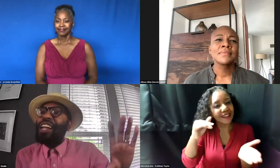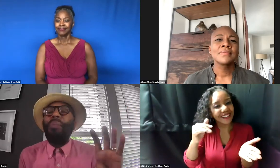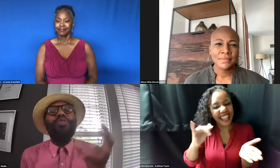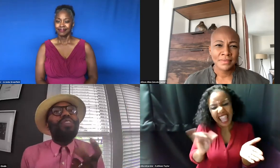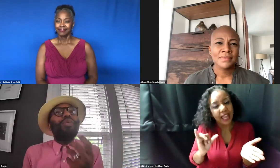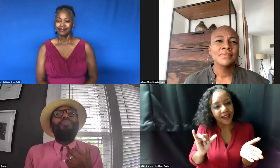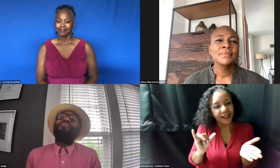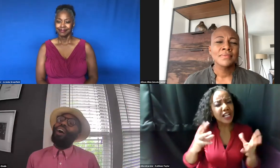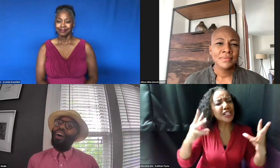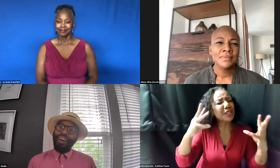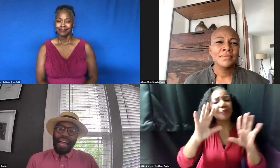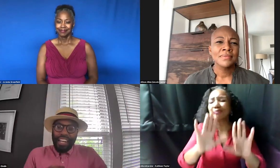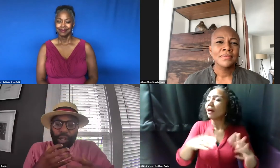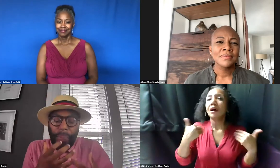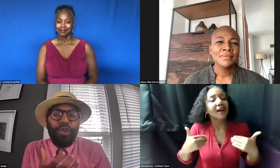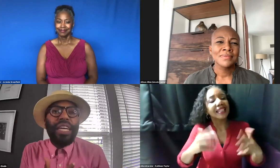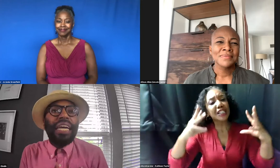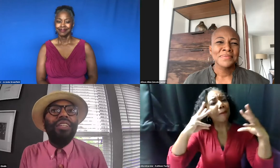child,